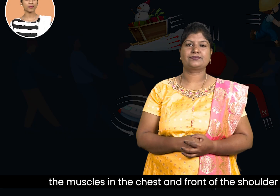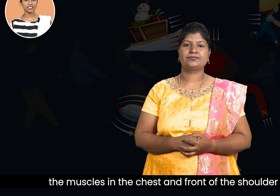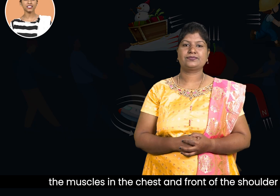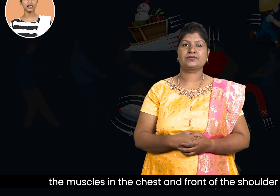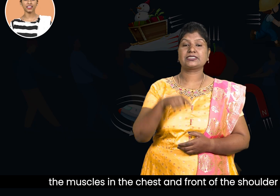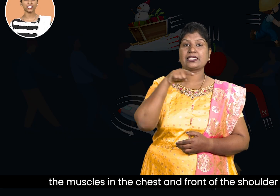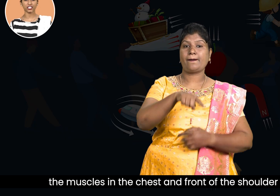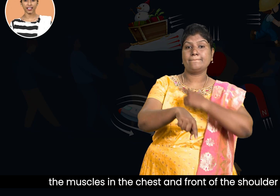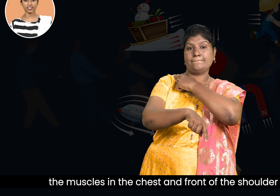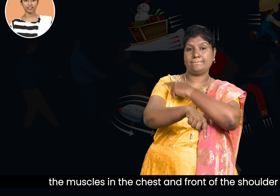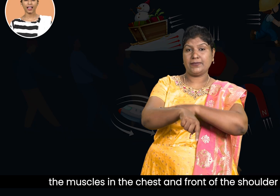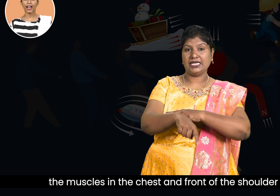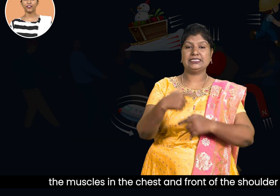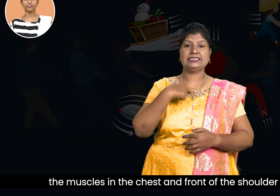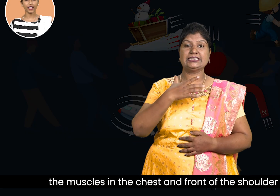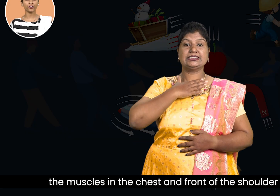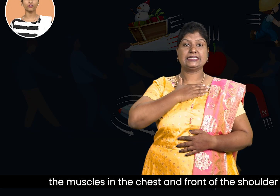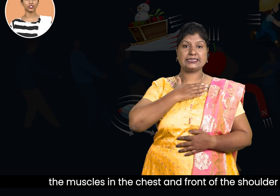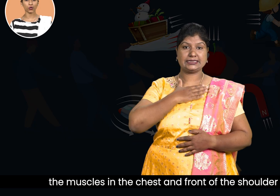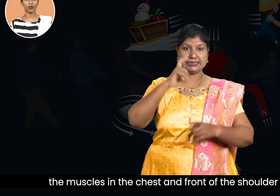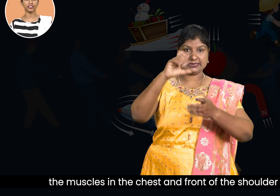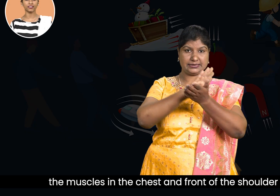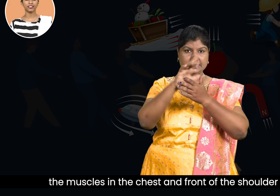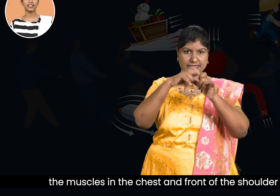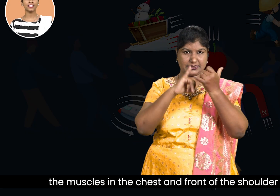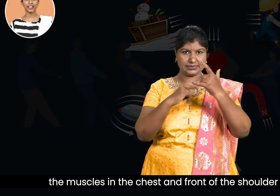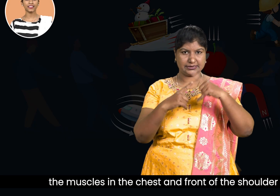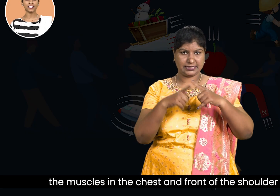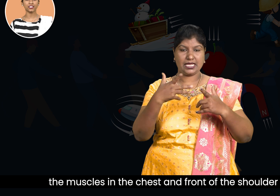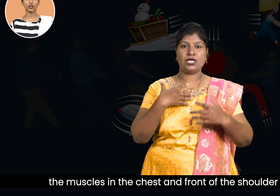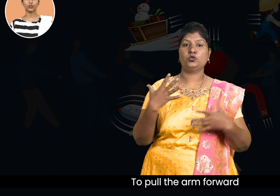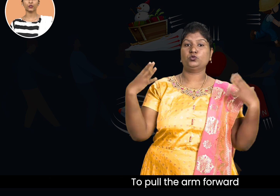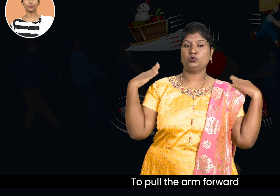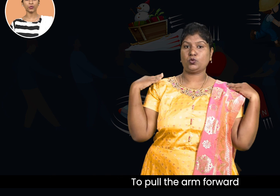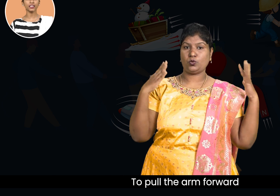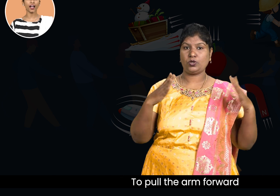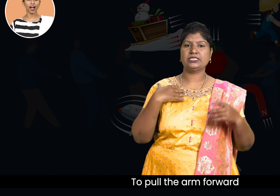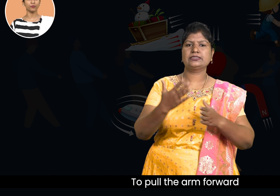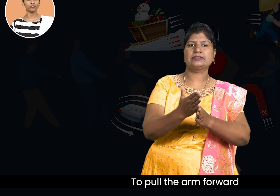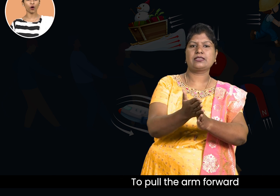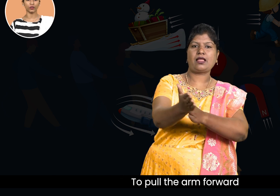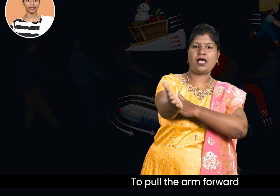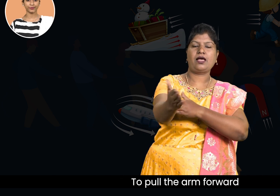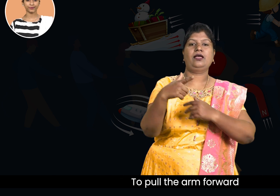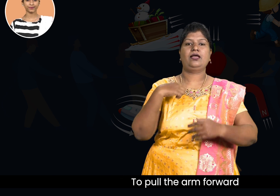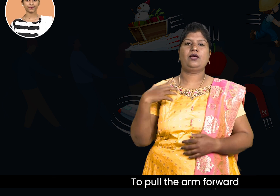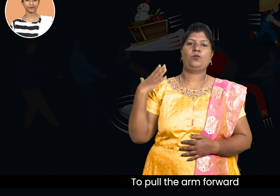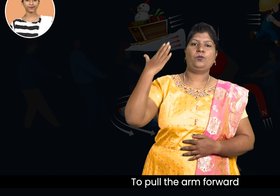the muscle in the chest and front of the shoulder lengthens to pull the arm